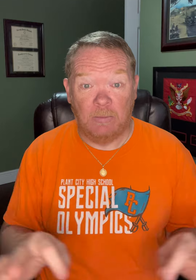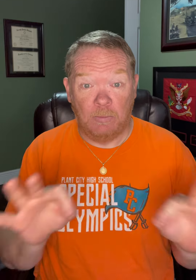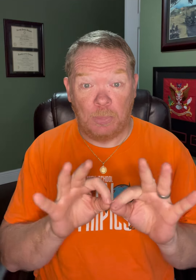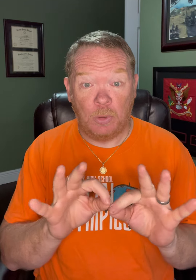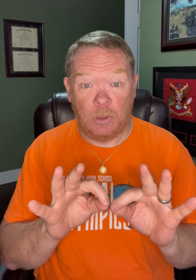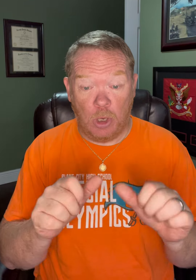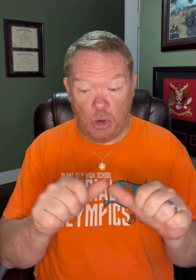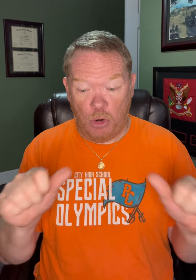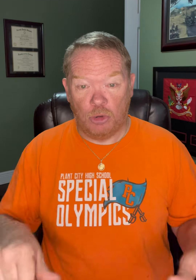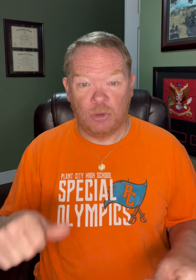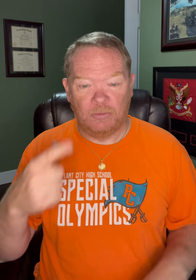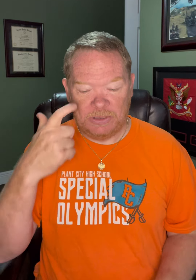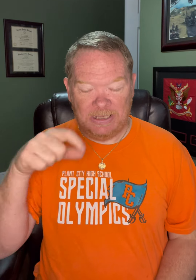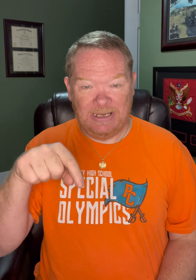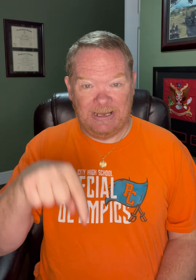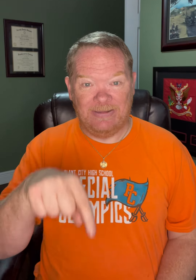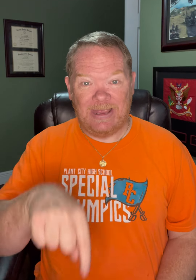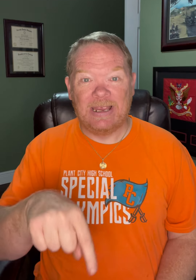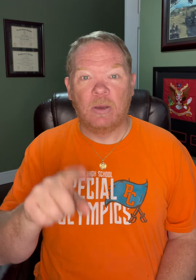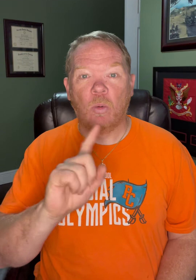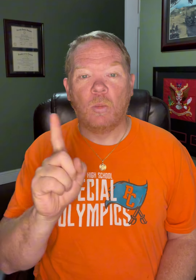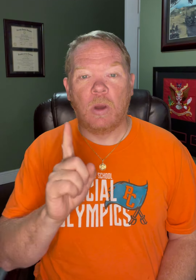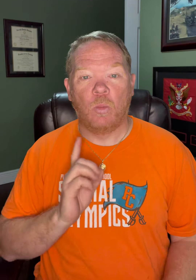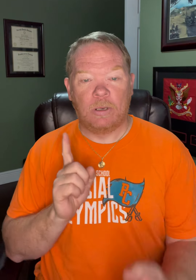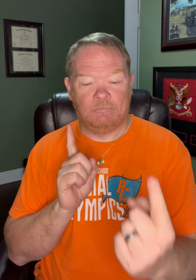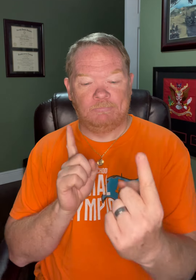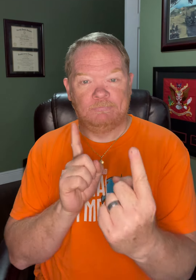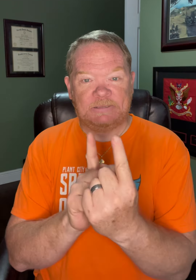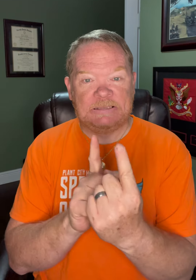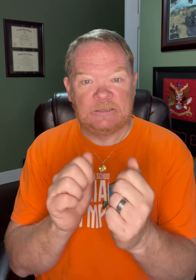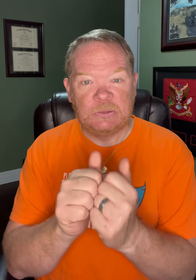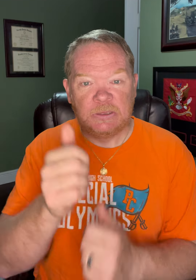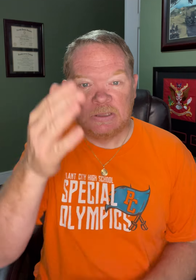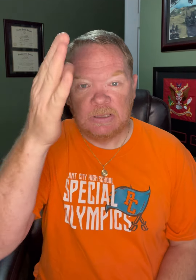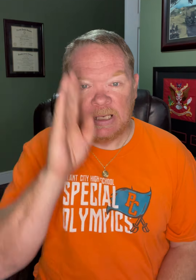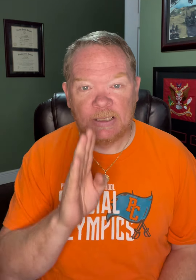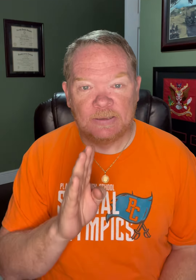It's very important, the altar, because that's where we meet with God. We make